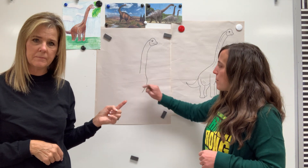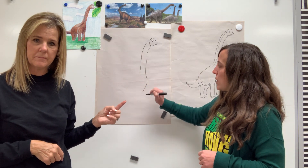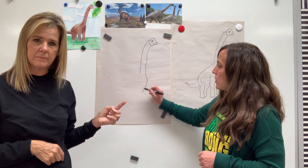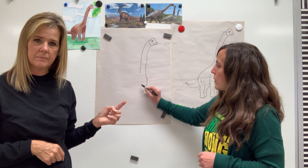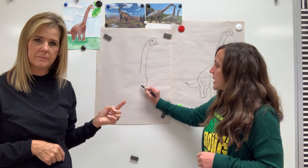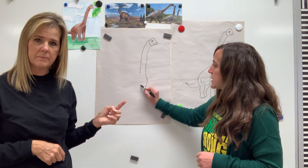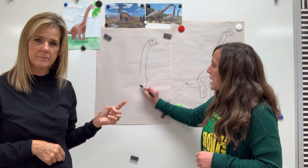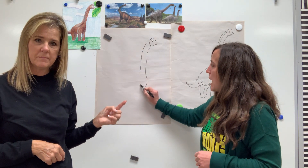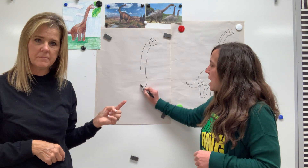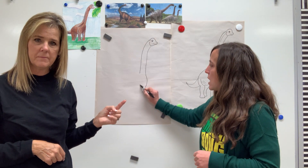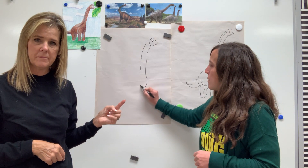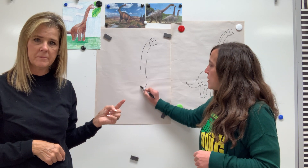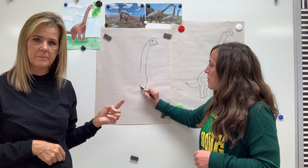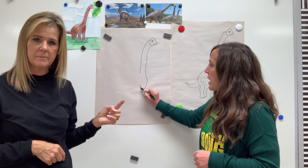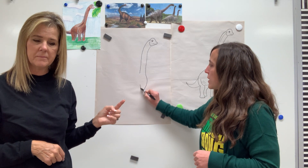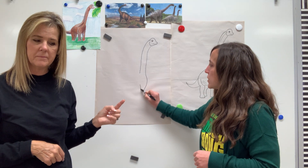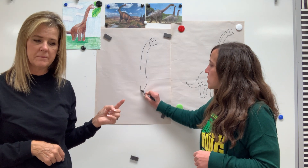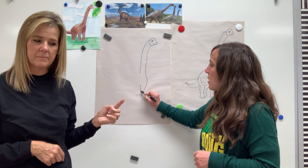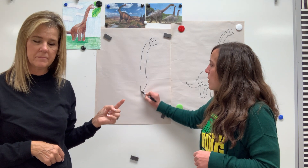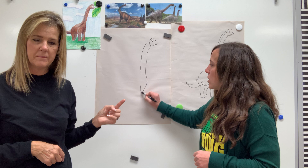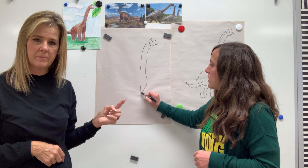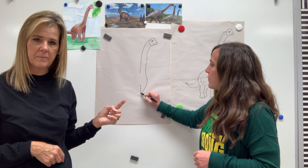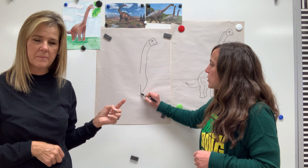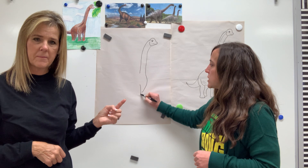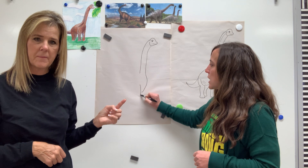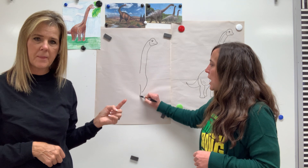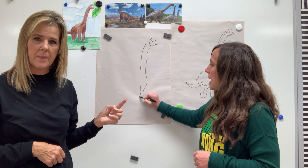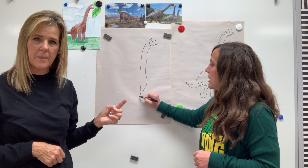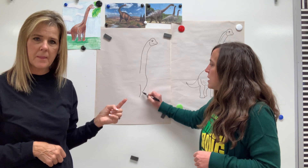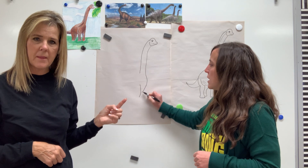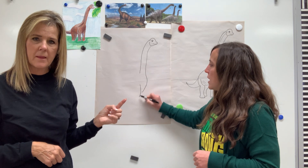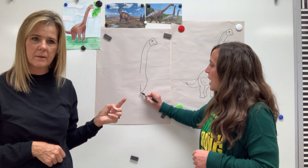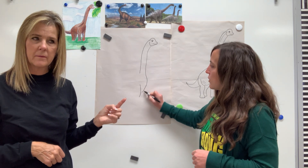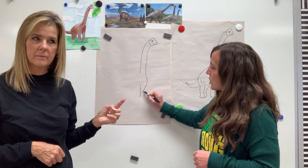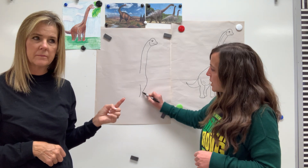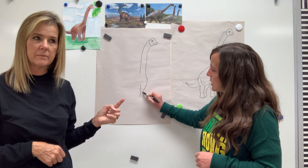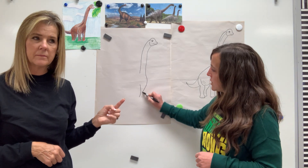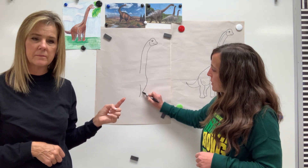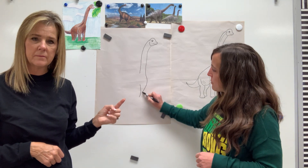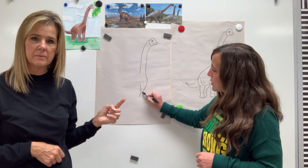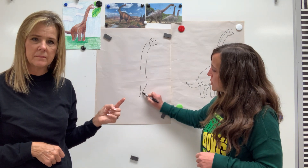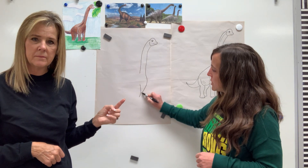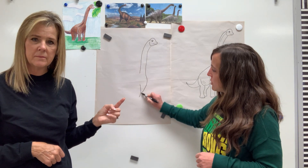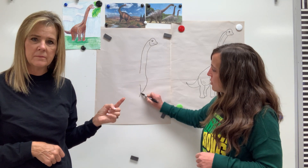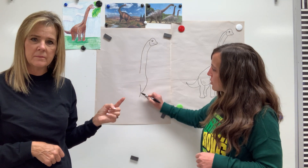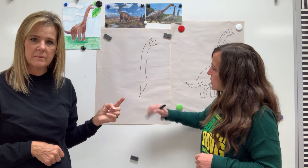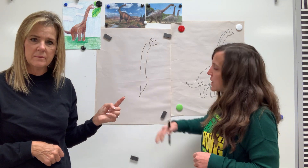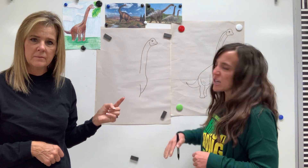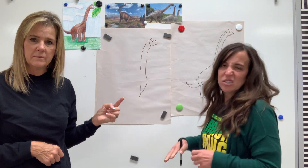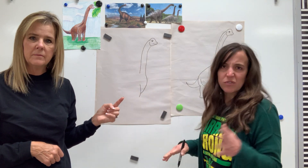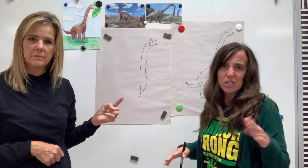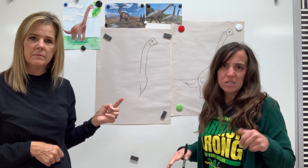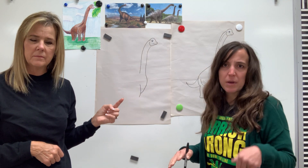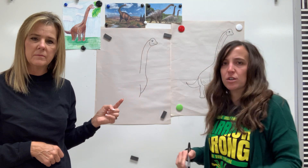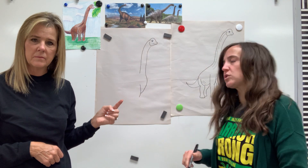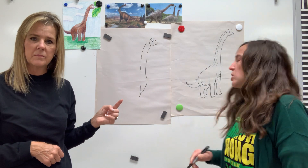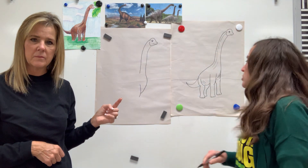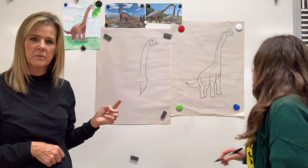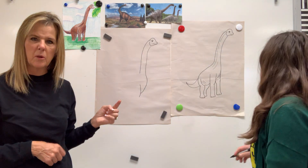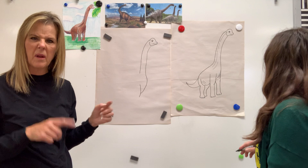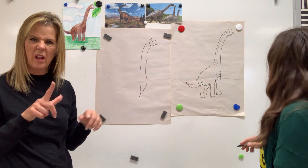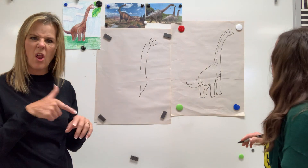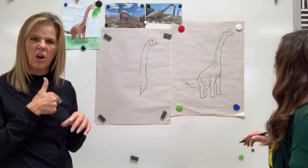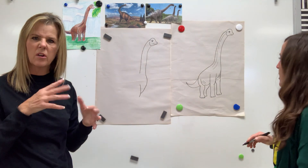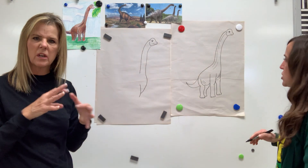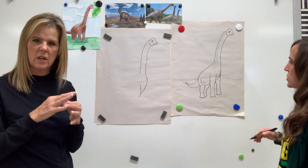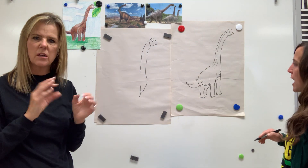come up a little ways. And I'm gonna make the top part of the first leg. And look, I need to make mine just a little longer to touch. If you need to make yours longer